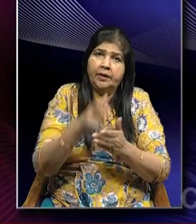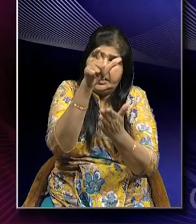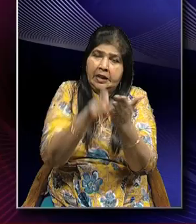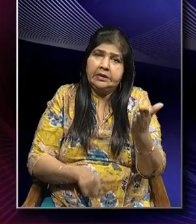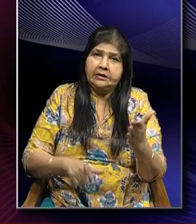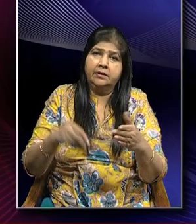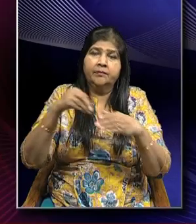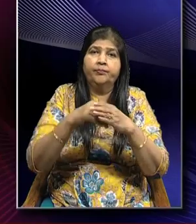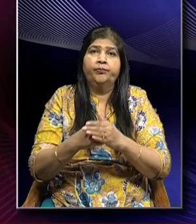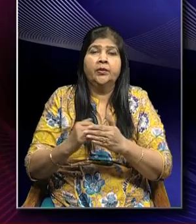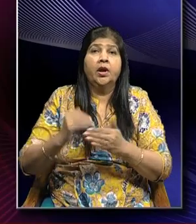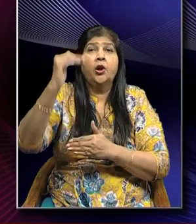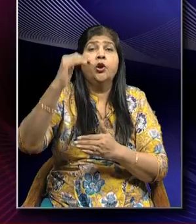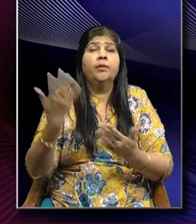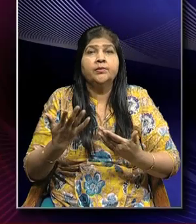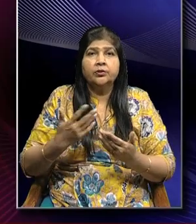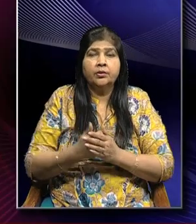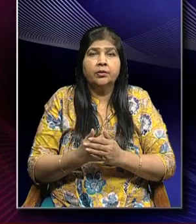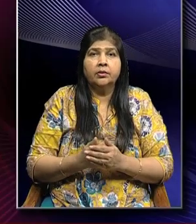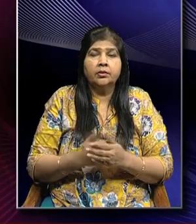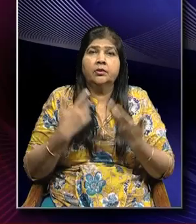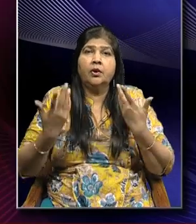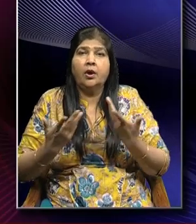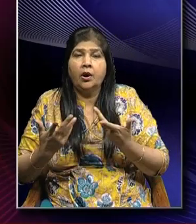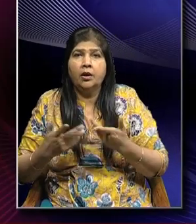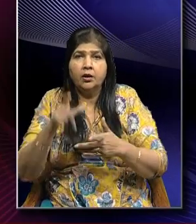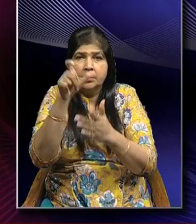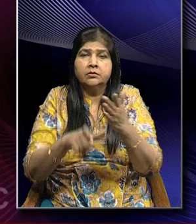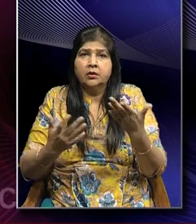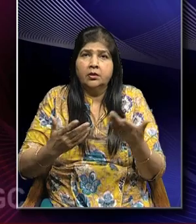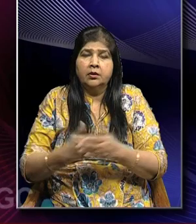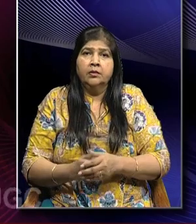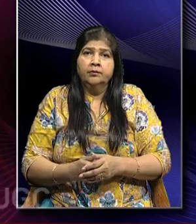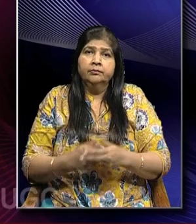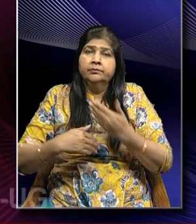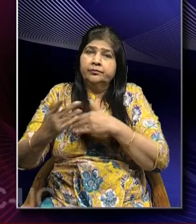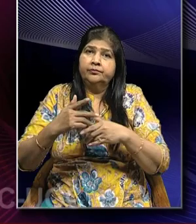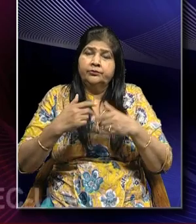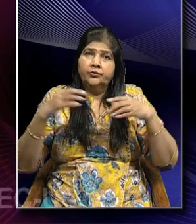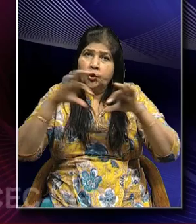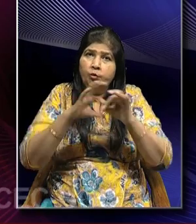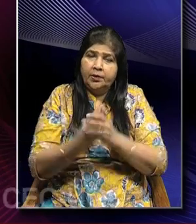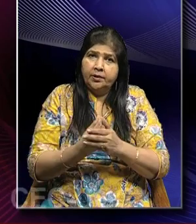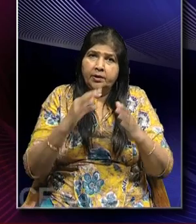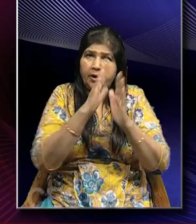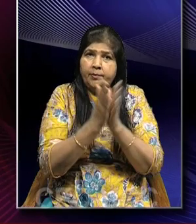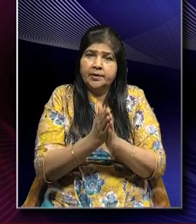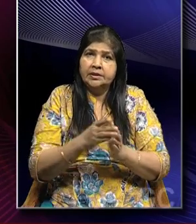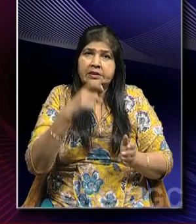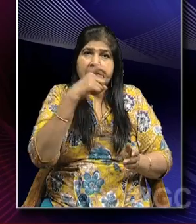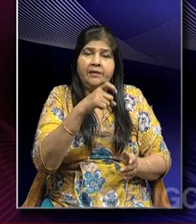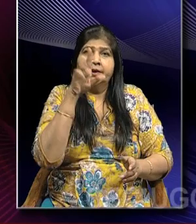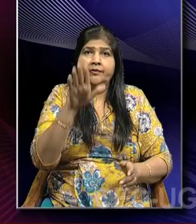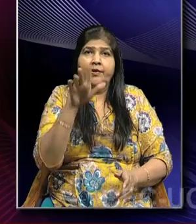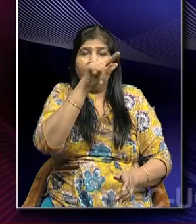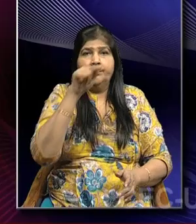entity. The top upstream and downstream partners of a listed entity, and cumulatively comprising 75% of